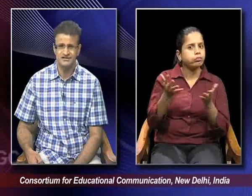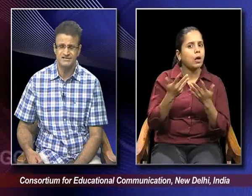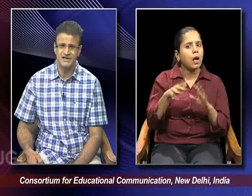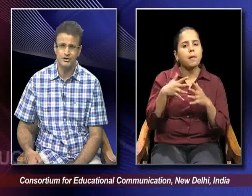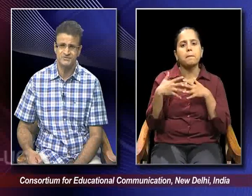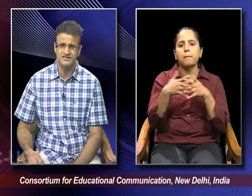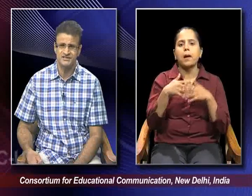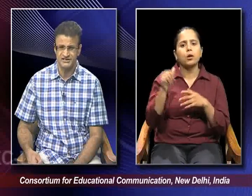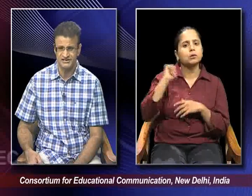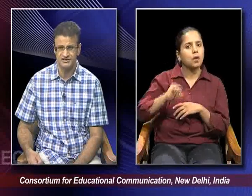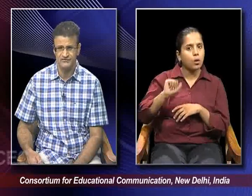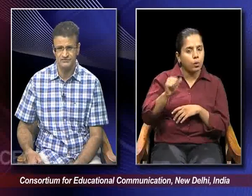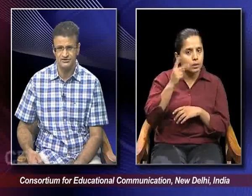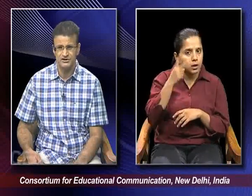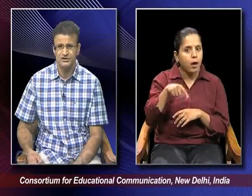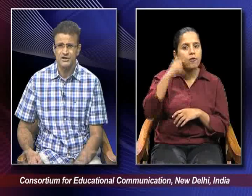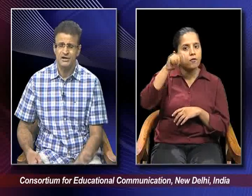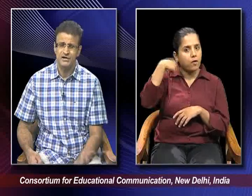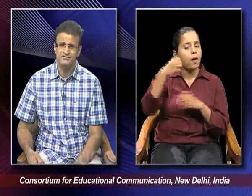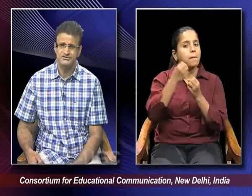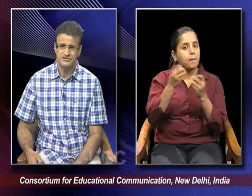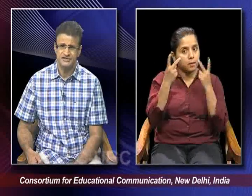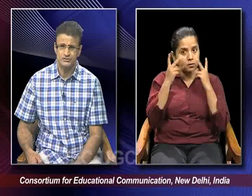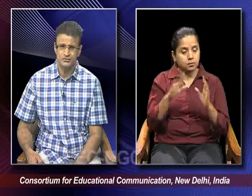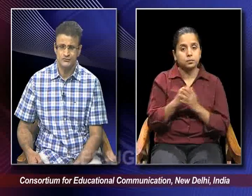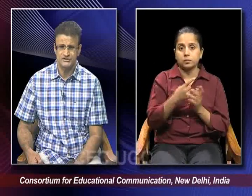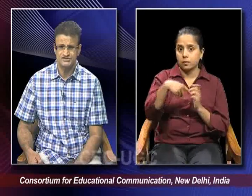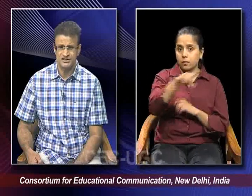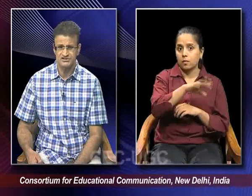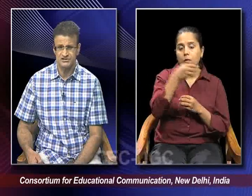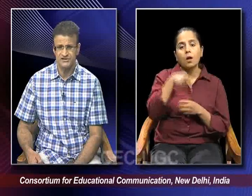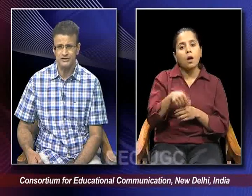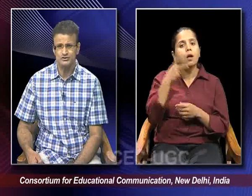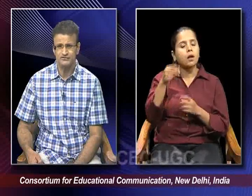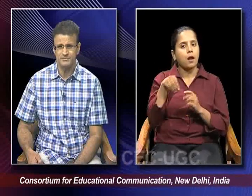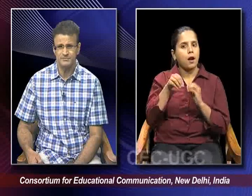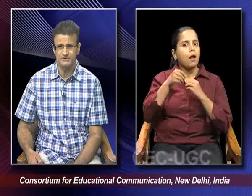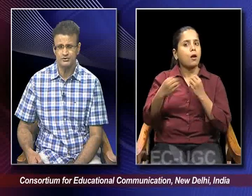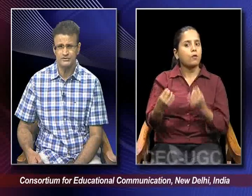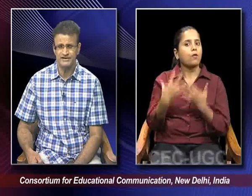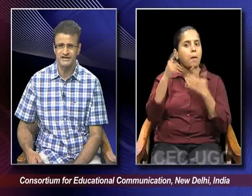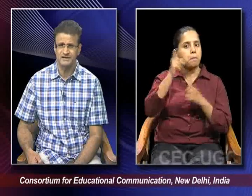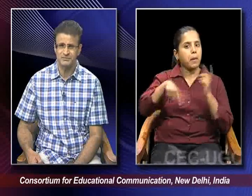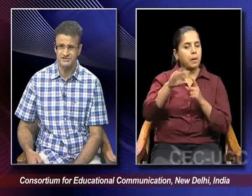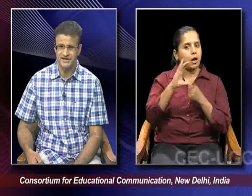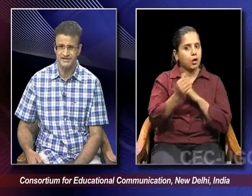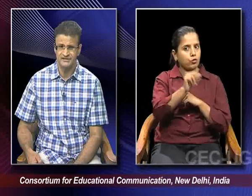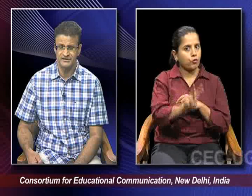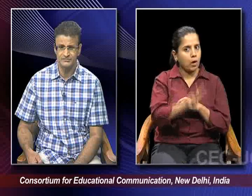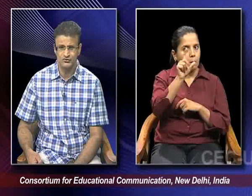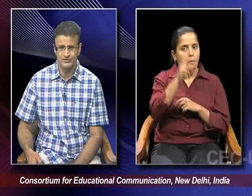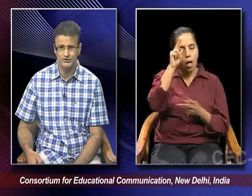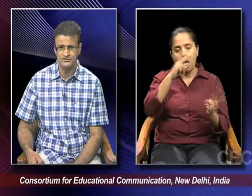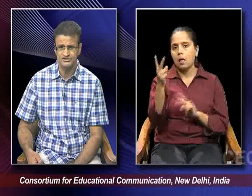American style obscene and stunt films which were there to influence the cultural values of the people, so that they can be misguided in